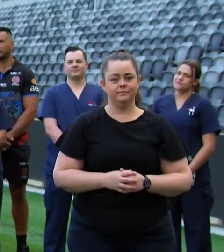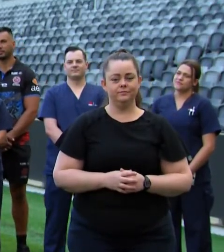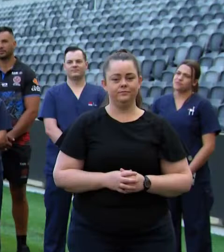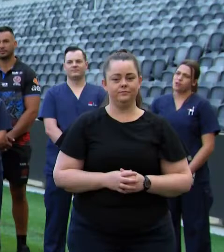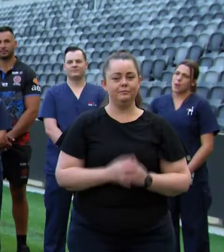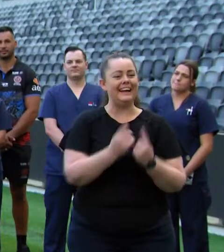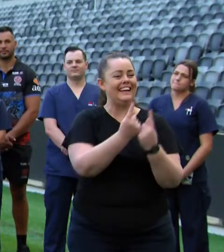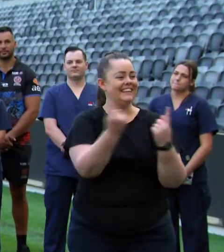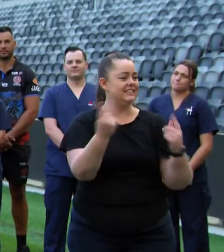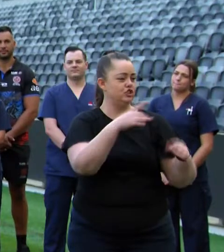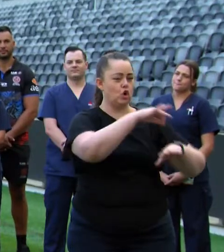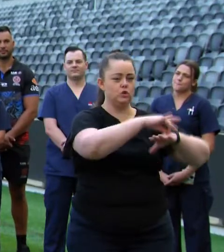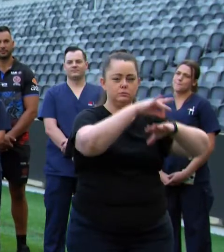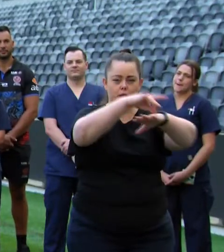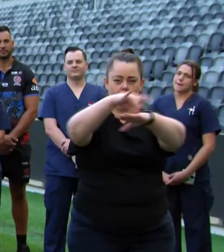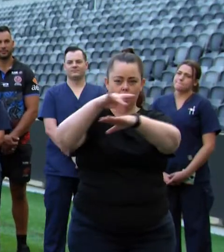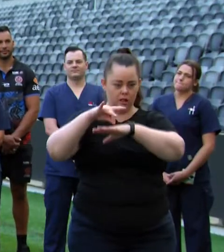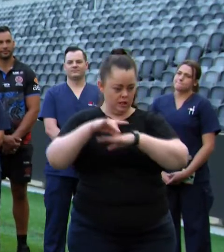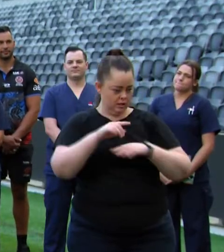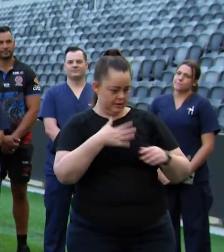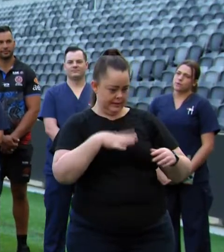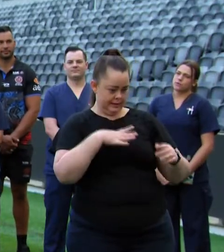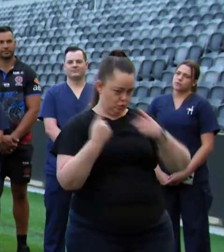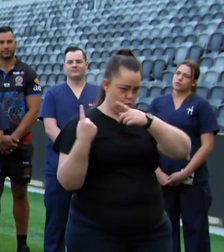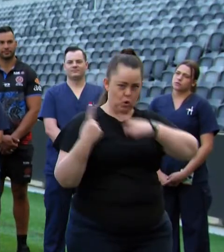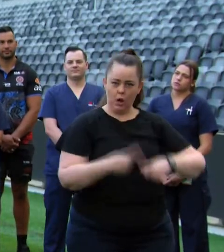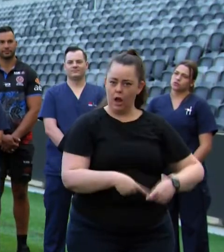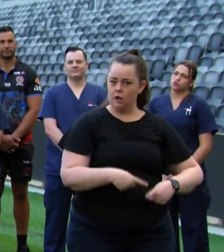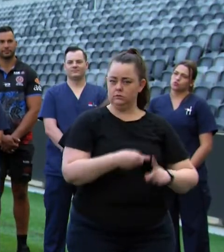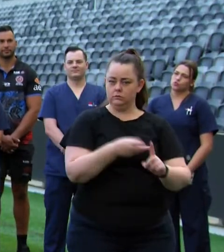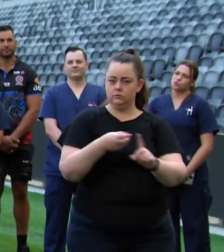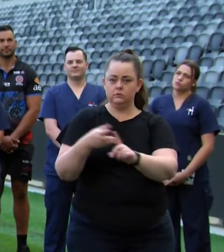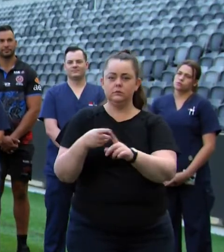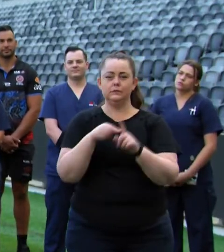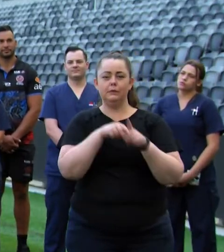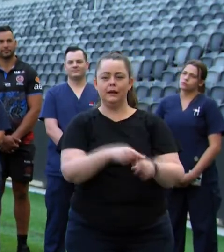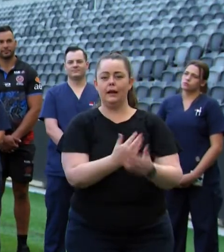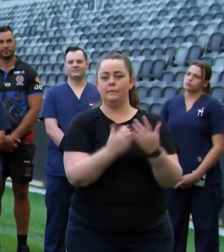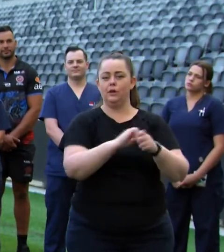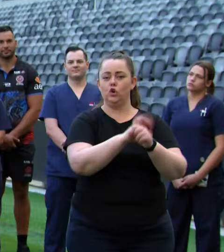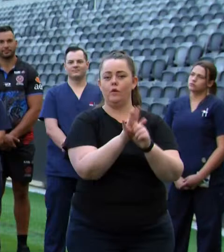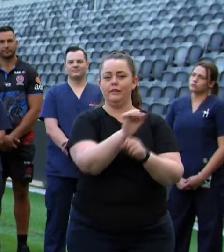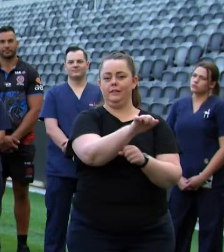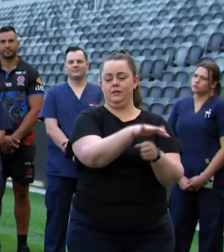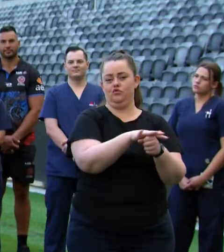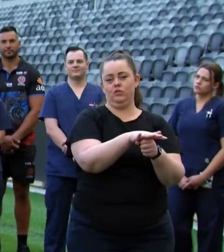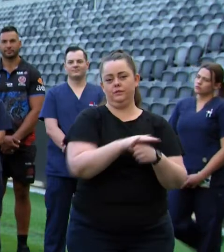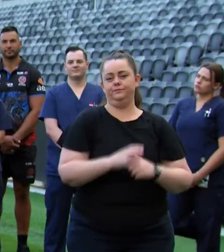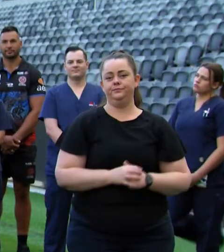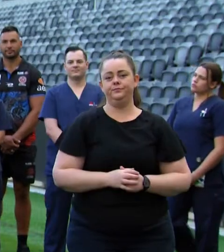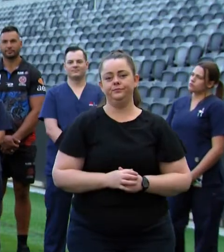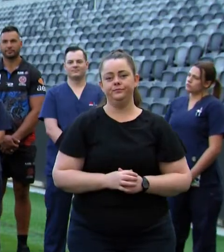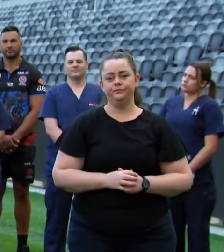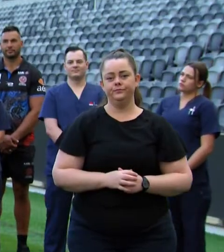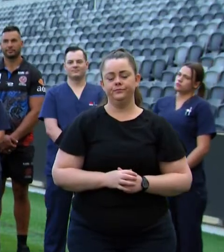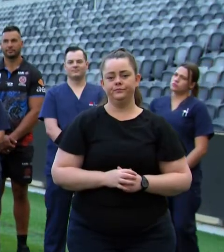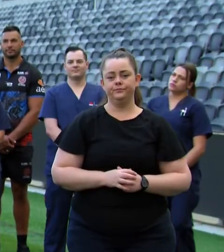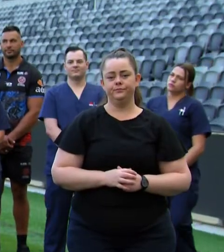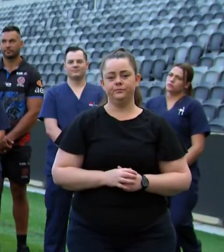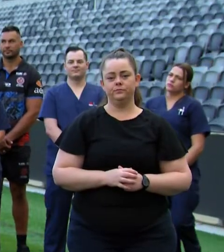will work through. The final comment I just want to make more broadly is that the health system is standing